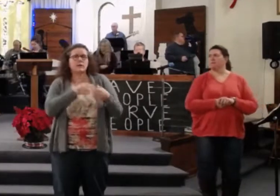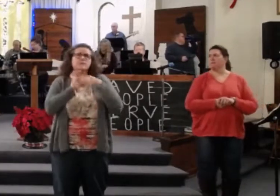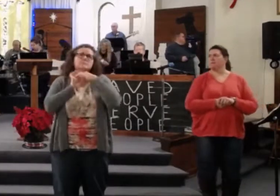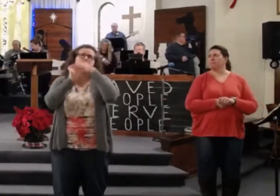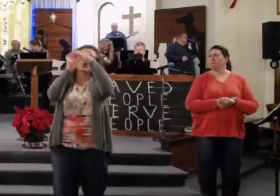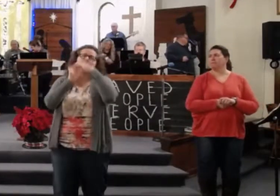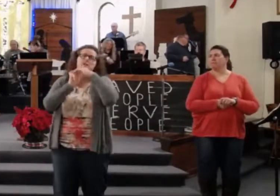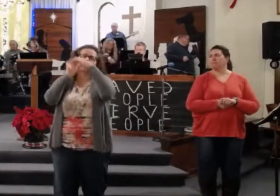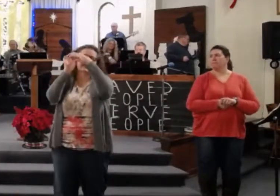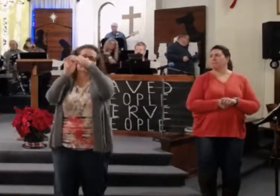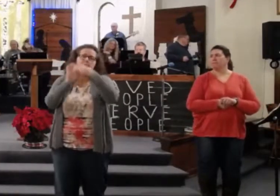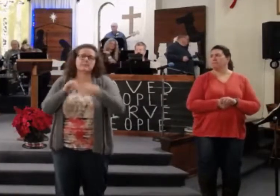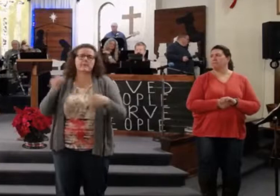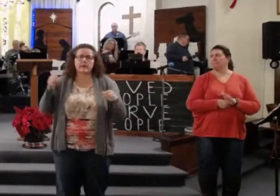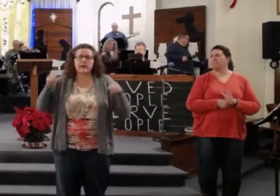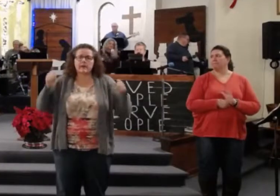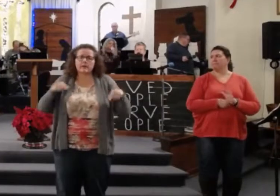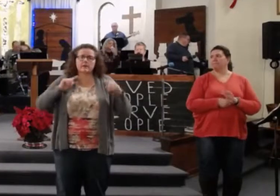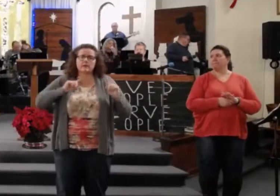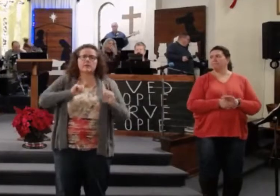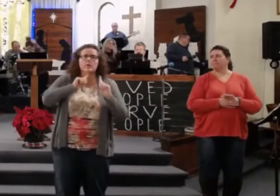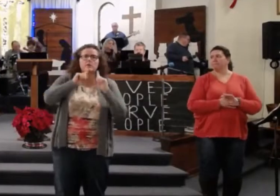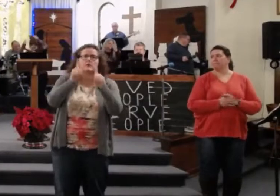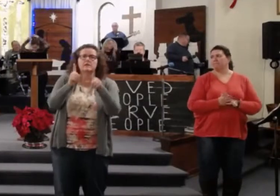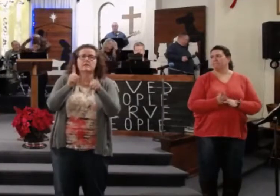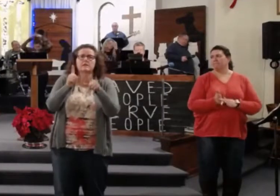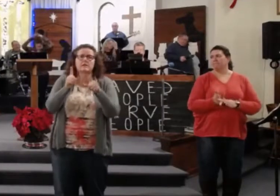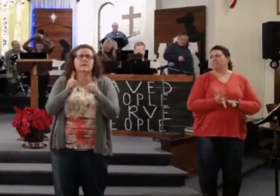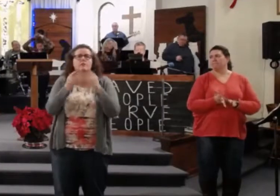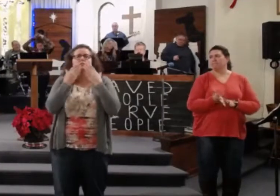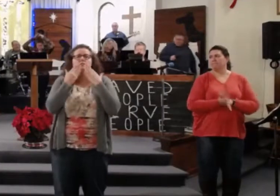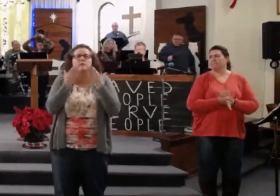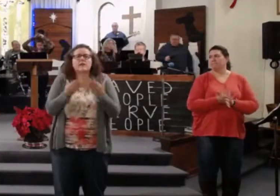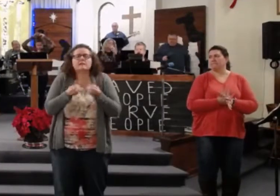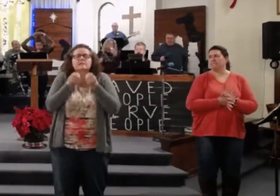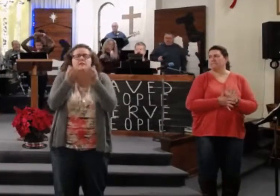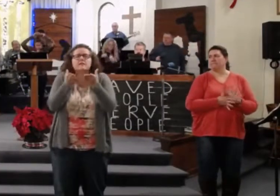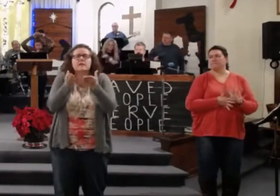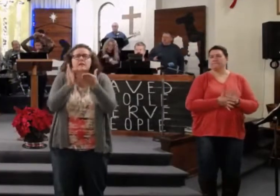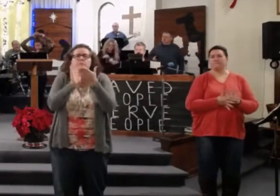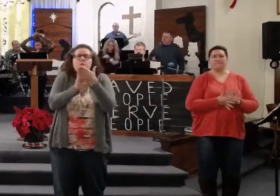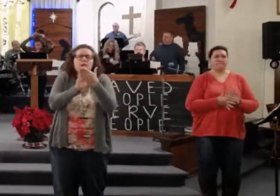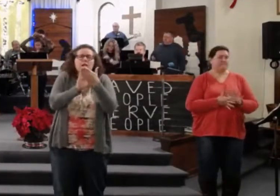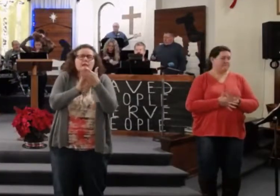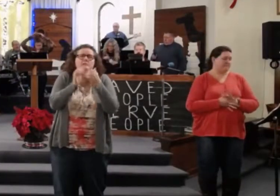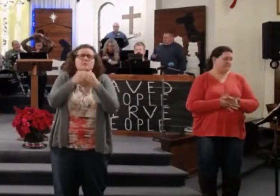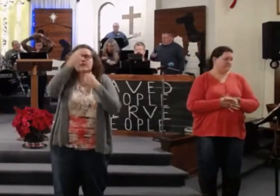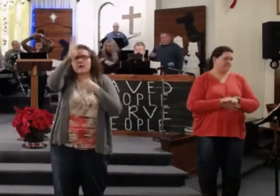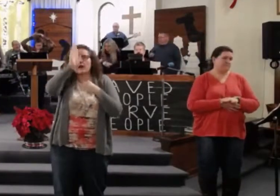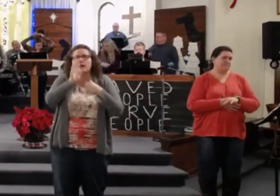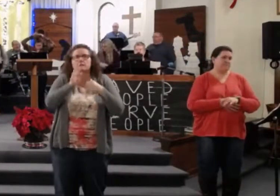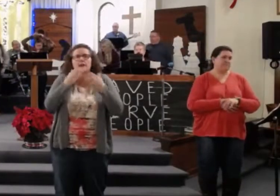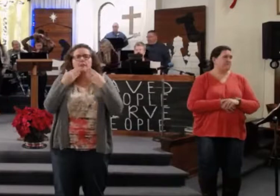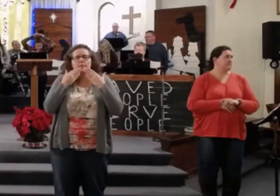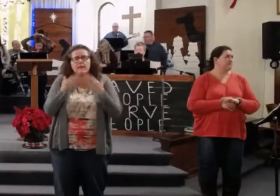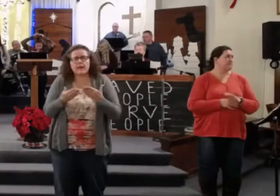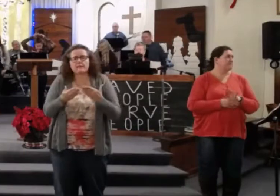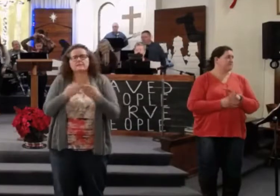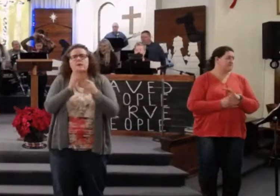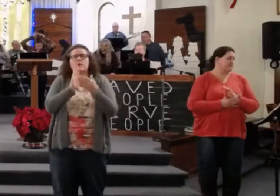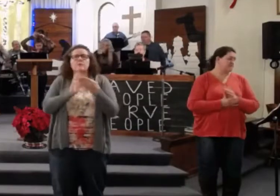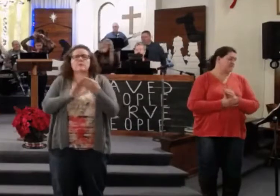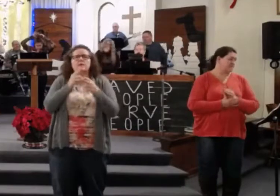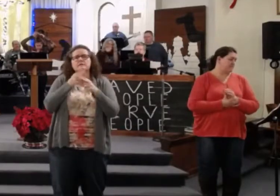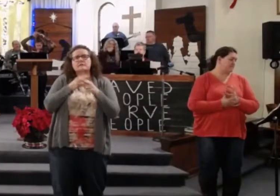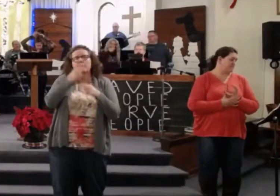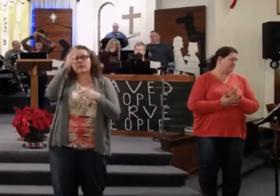pasture. Enter his gates with thanksgiving. Go into his courts with praise. Give thanks to him and praise his name, for the Lord is